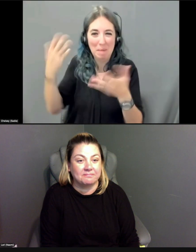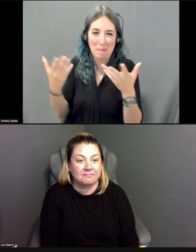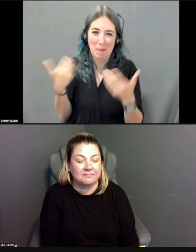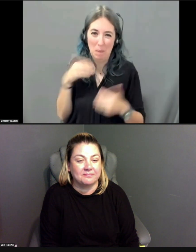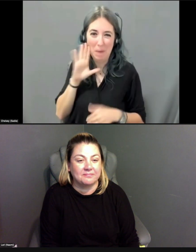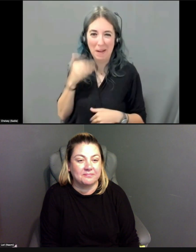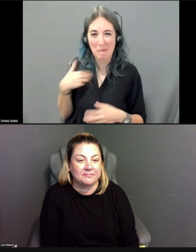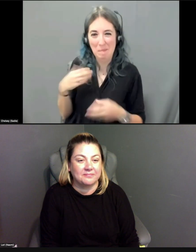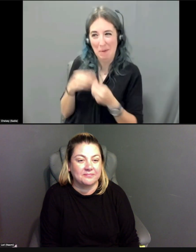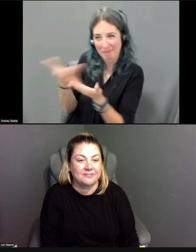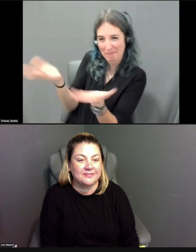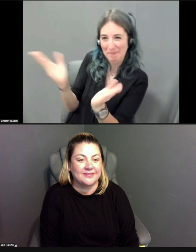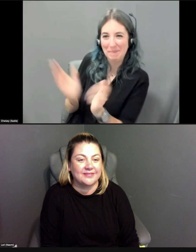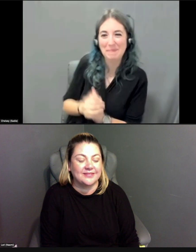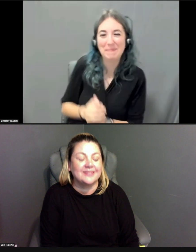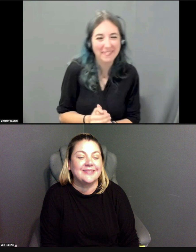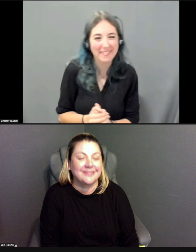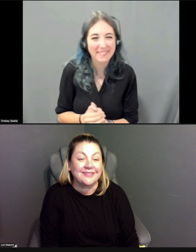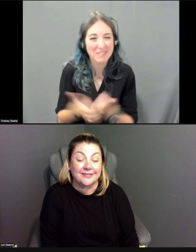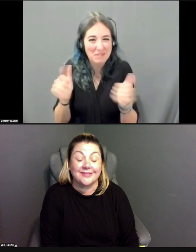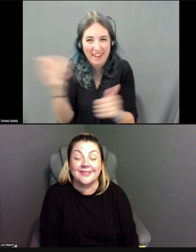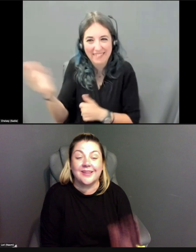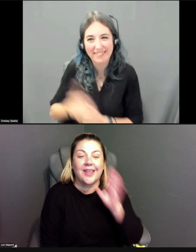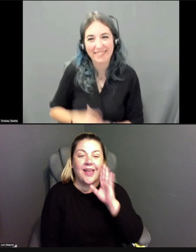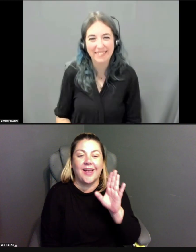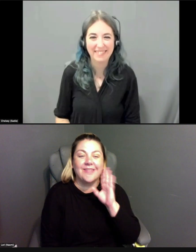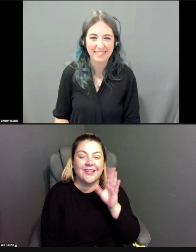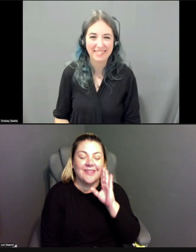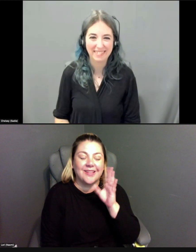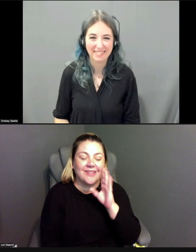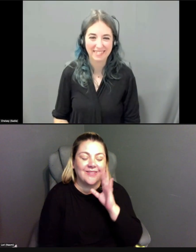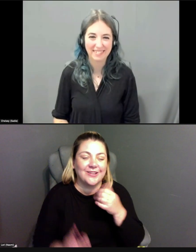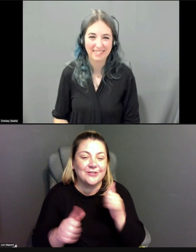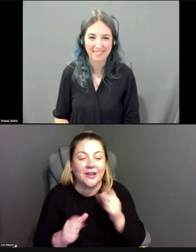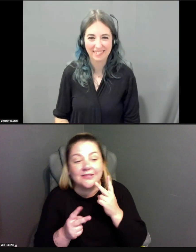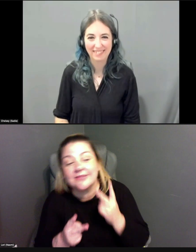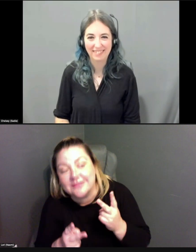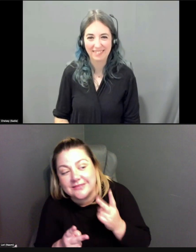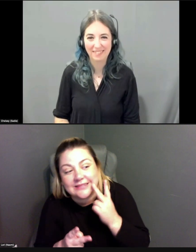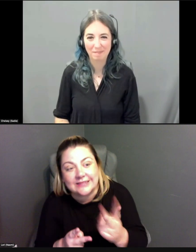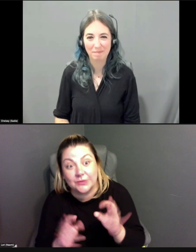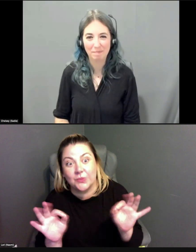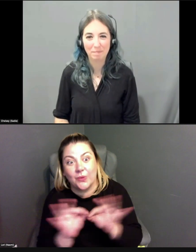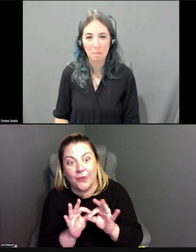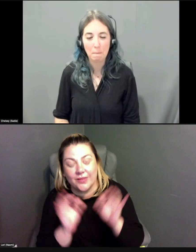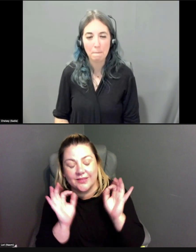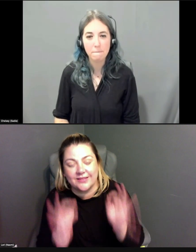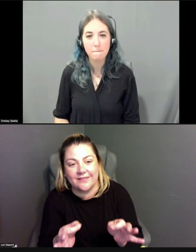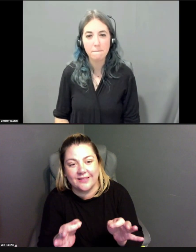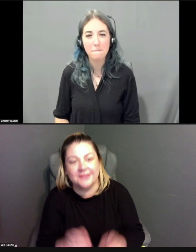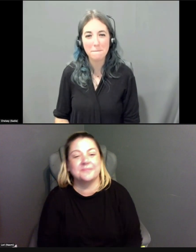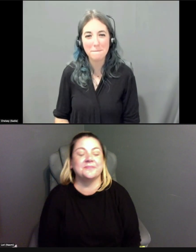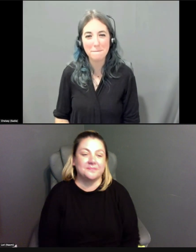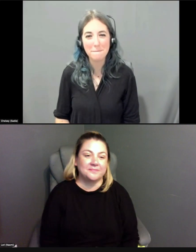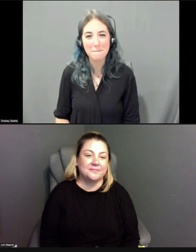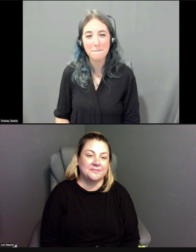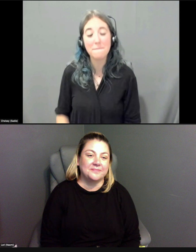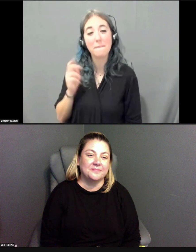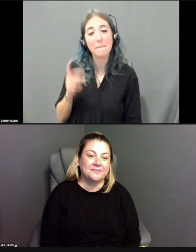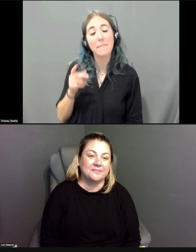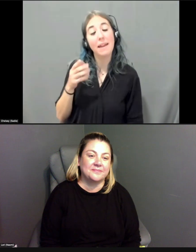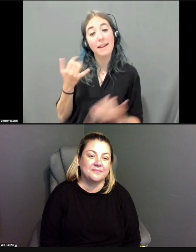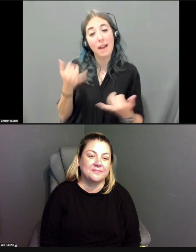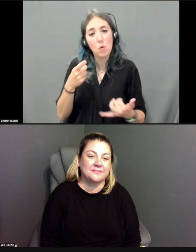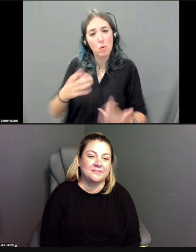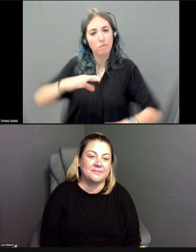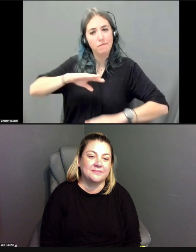in stock. I will have to make a trip. That sounds well worth it. Yeah. What's something that is satisfying you right